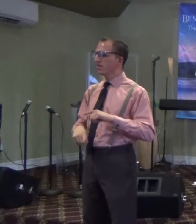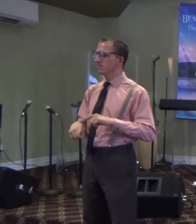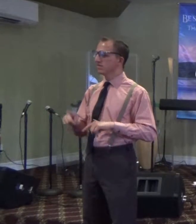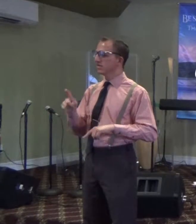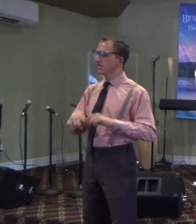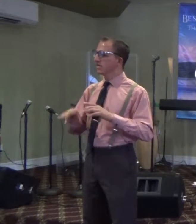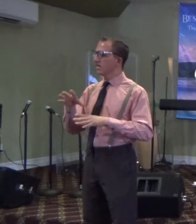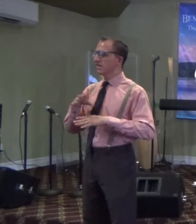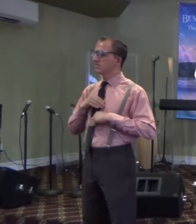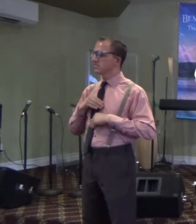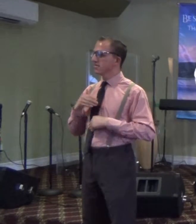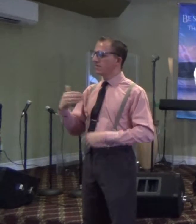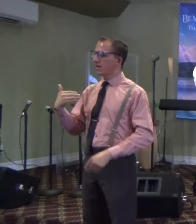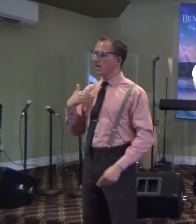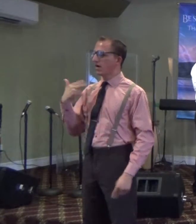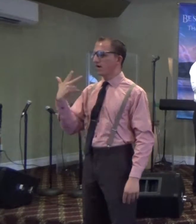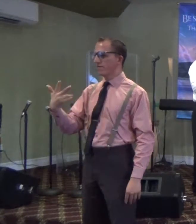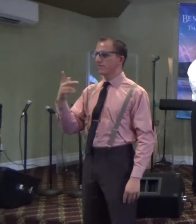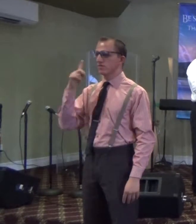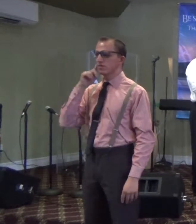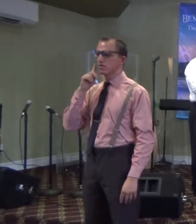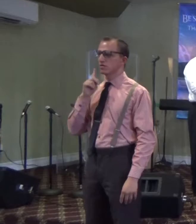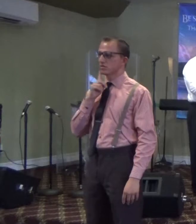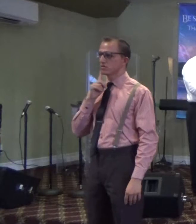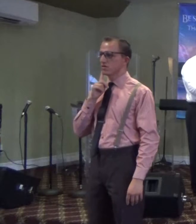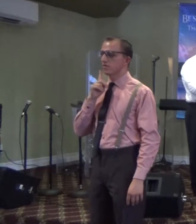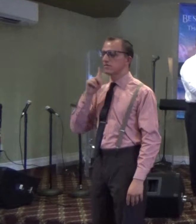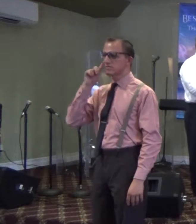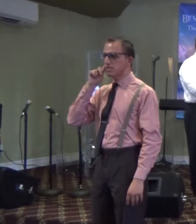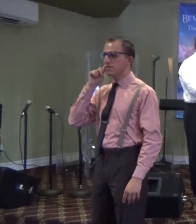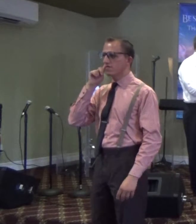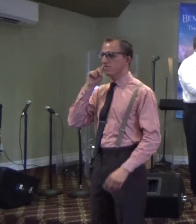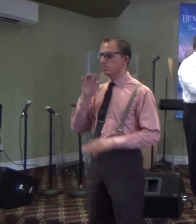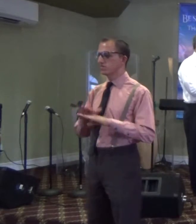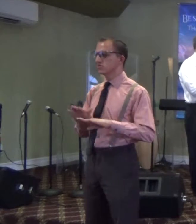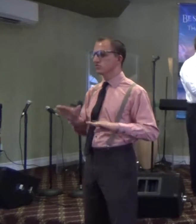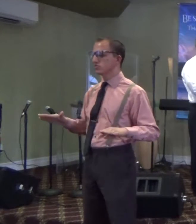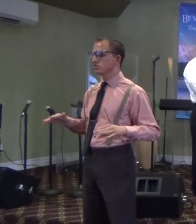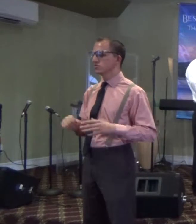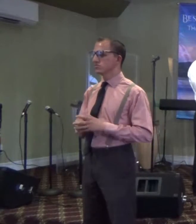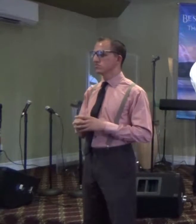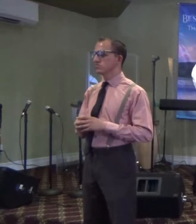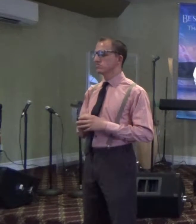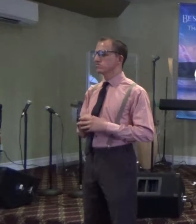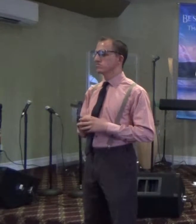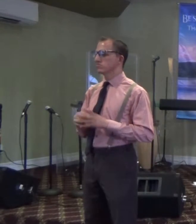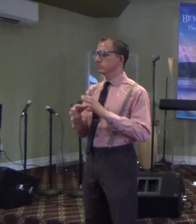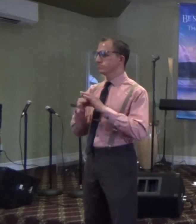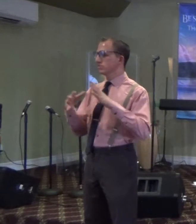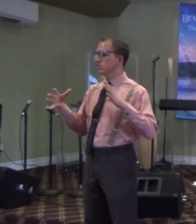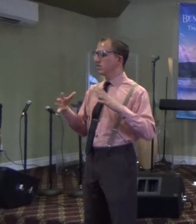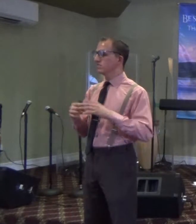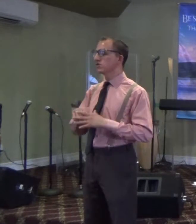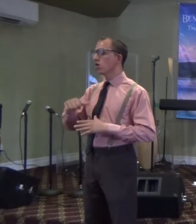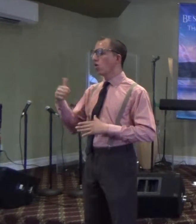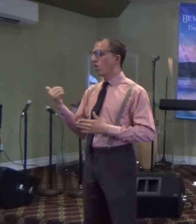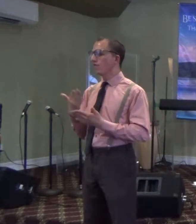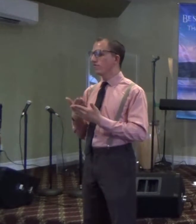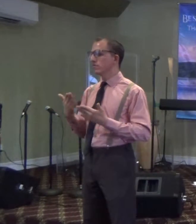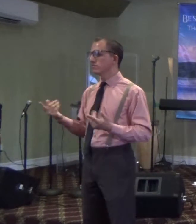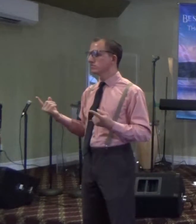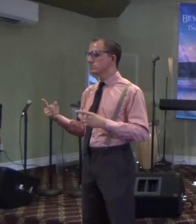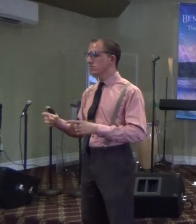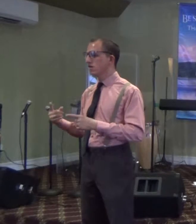the aceptar dad could not accept esa situación. that situation. Y no era todo. And it wasn't everything.